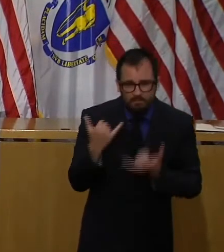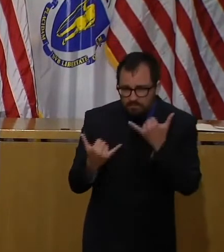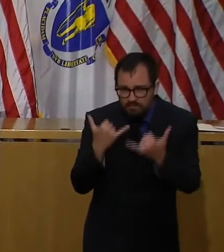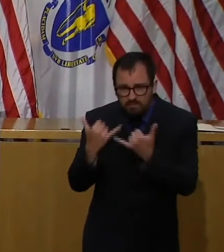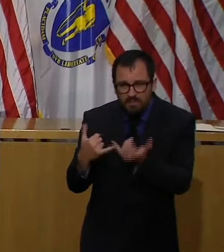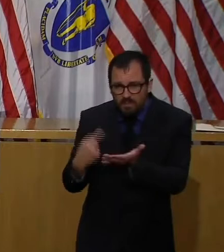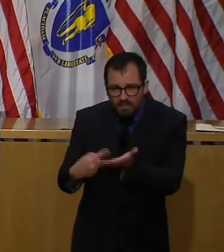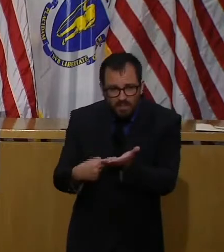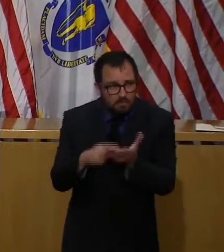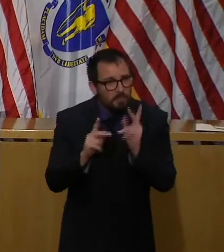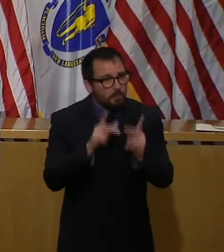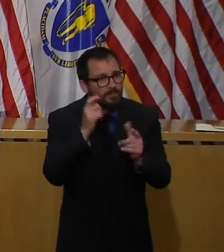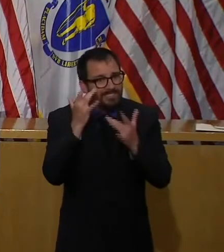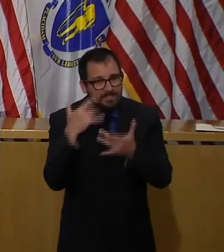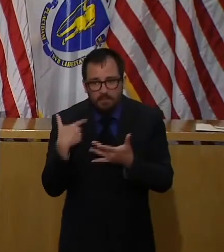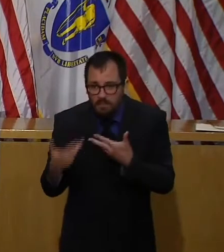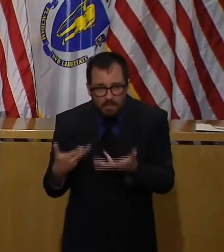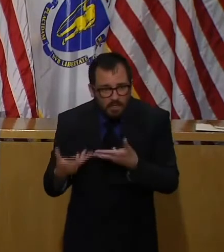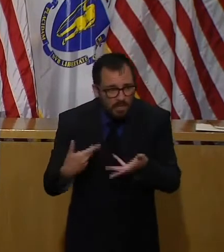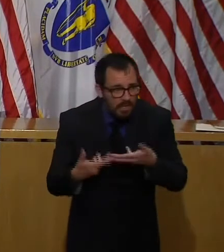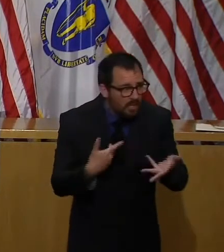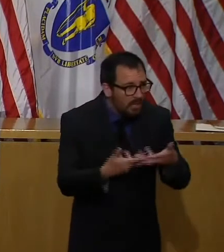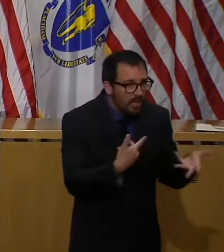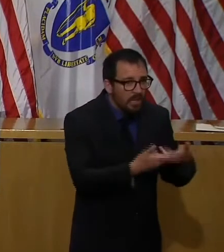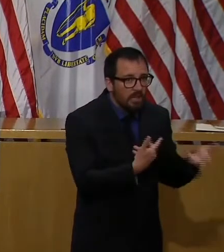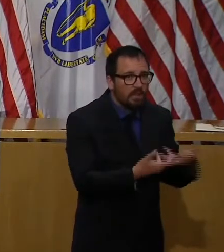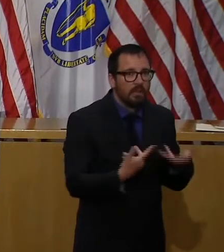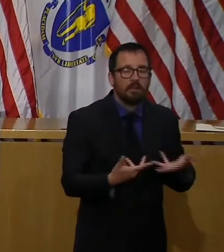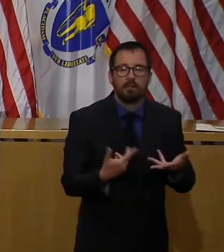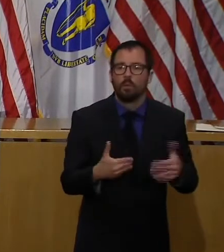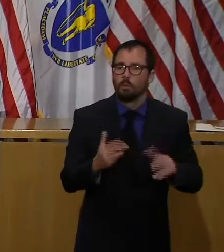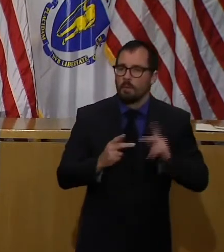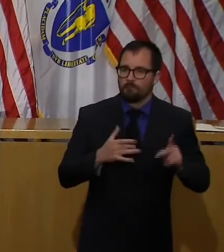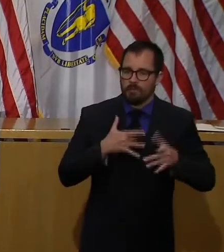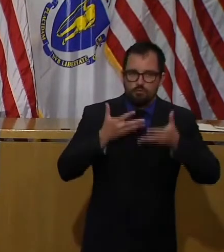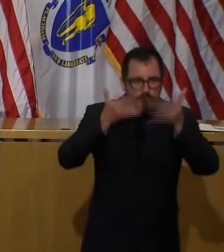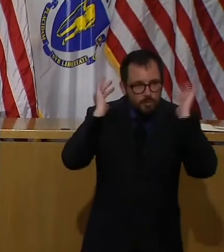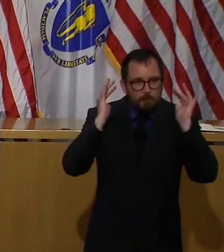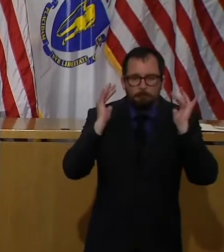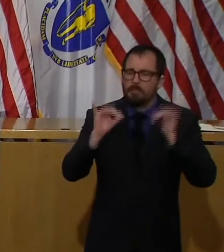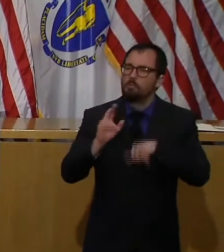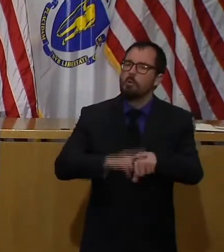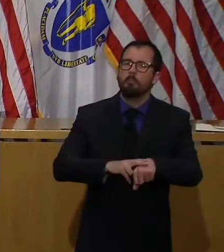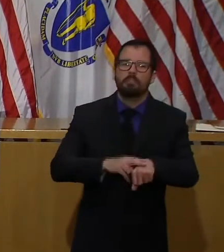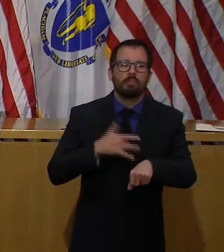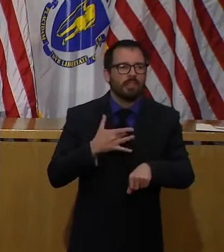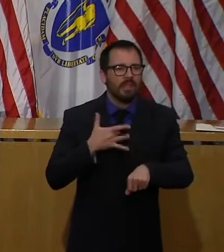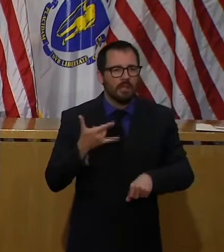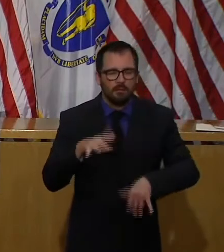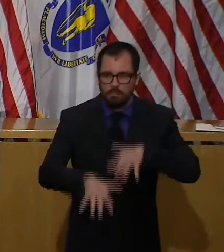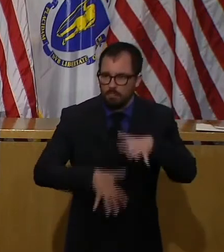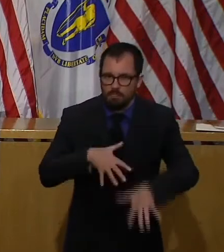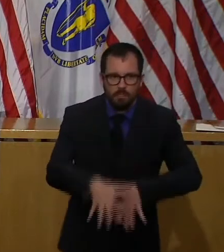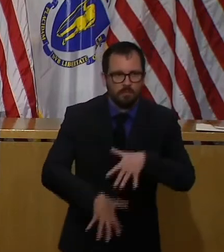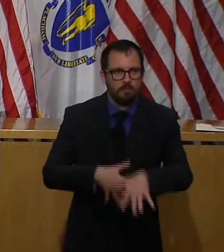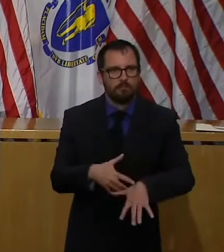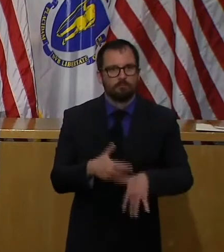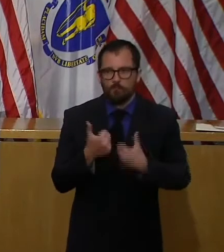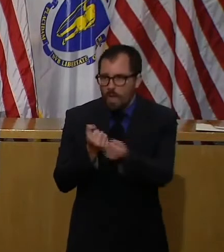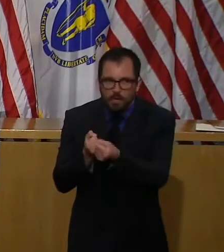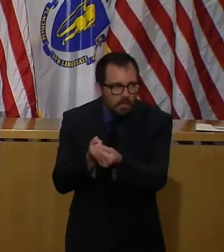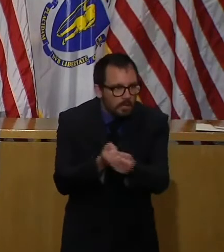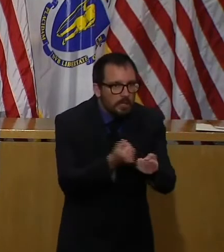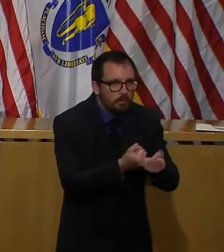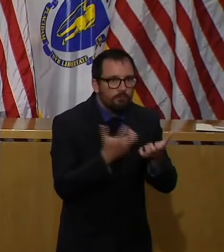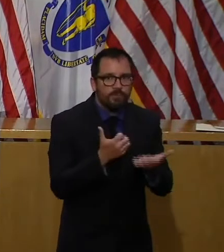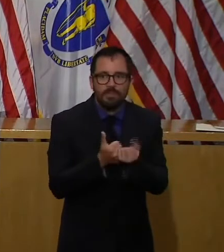for some people, and I think that that's to be expected. I'll say, though, that we've had over 40,000 applicants to do